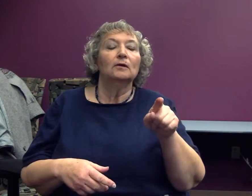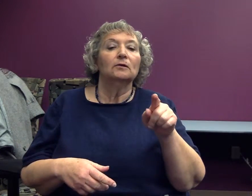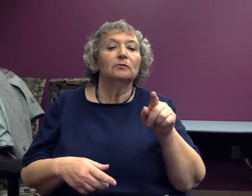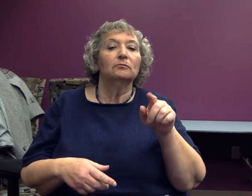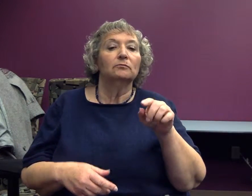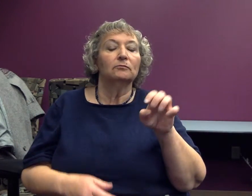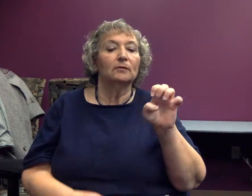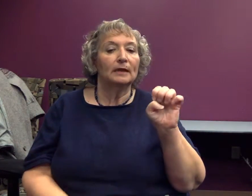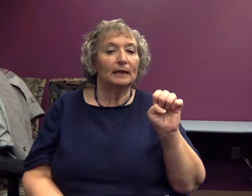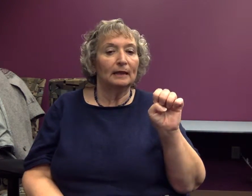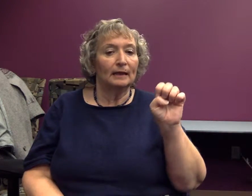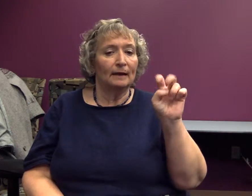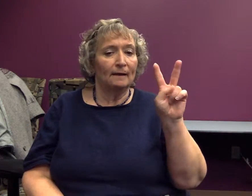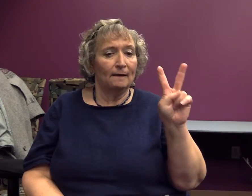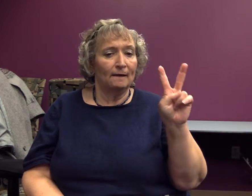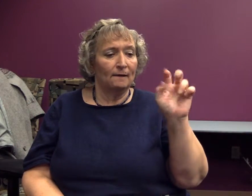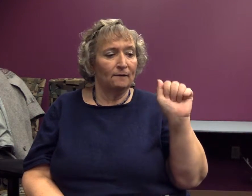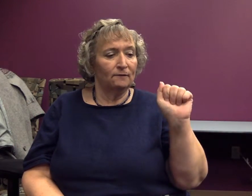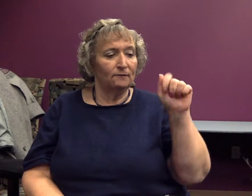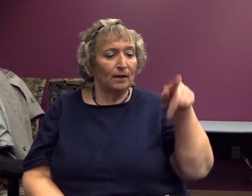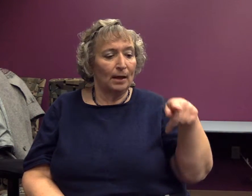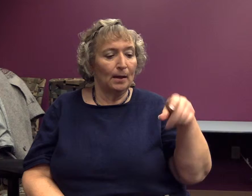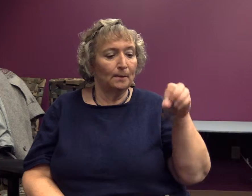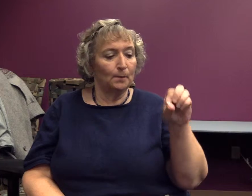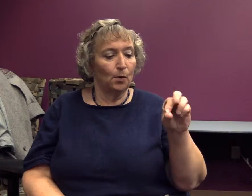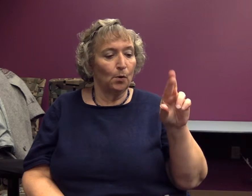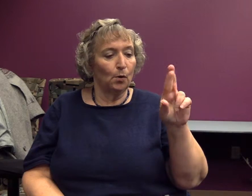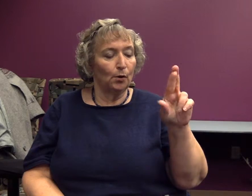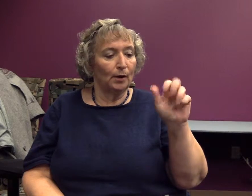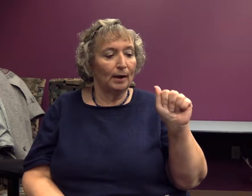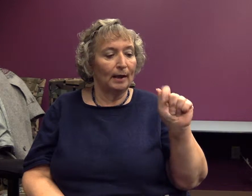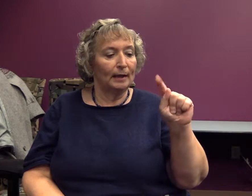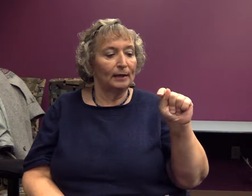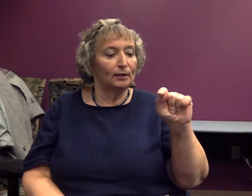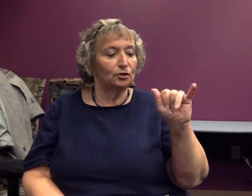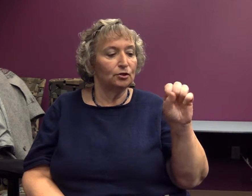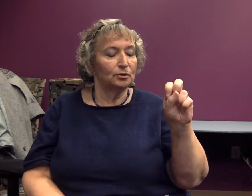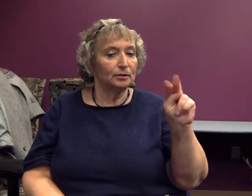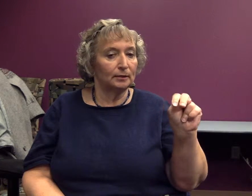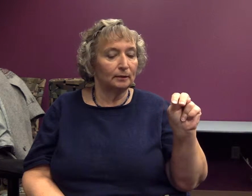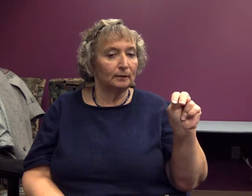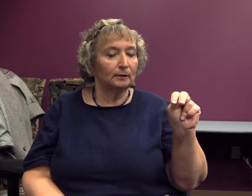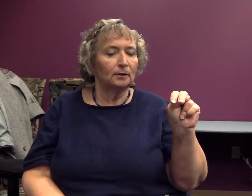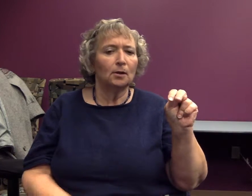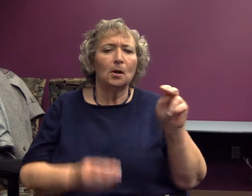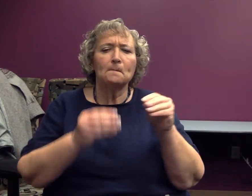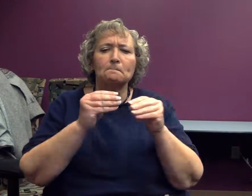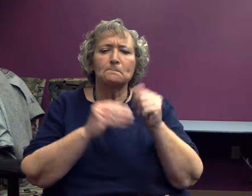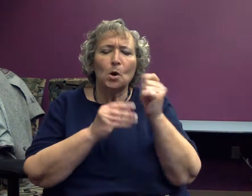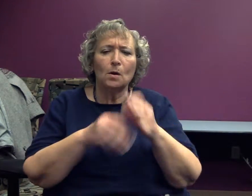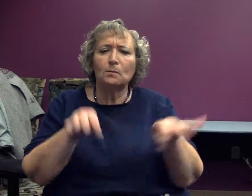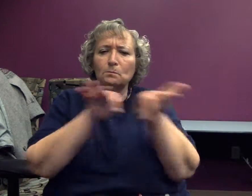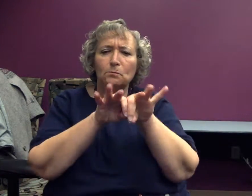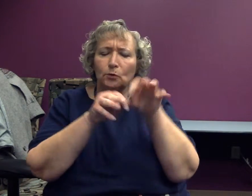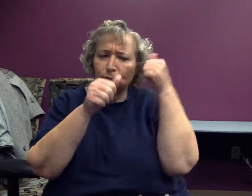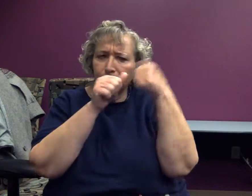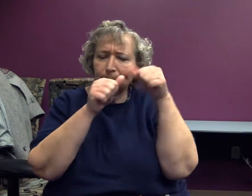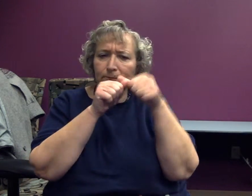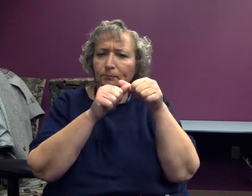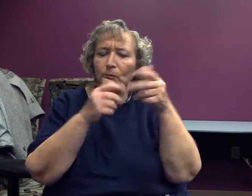the most important thing you need to know about evaporation is it's a cooling process. And we're going to do a little mini lab over